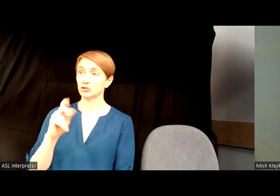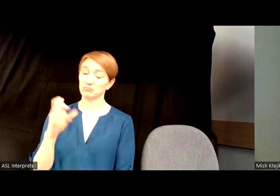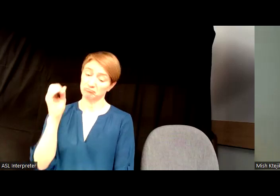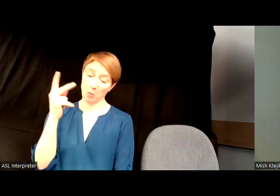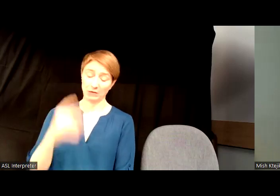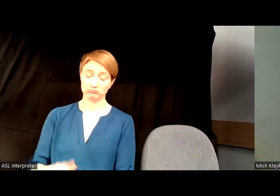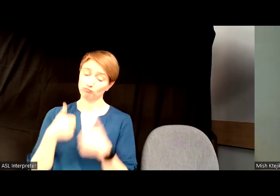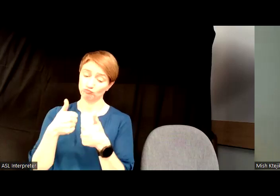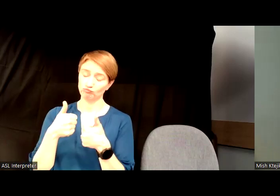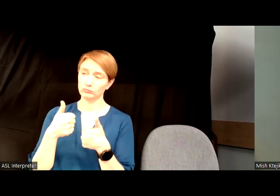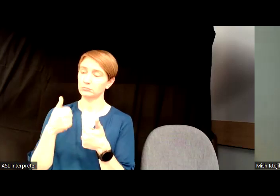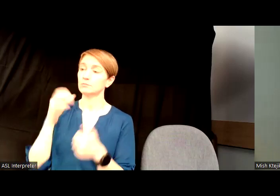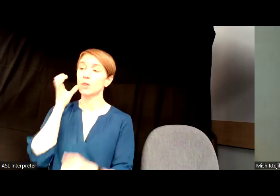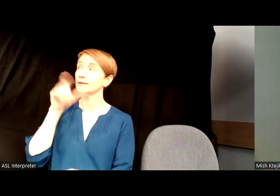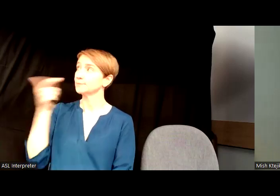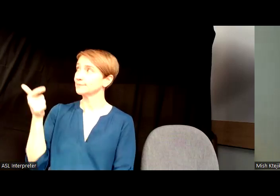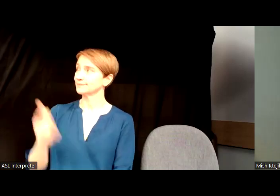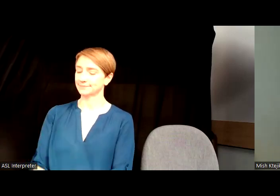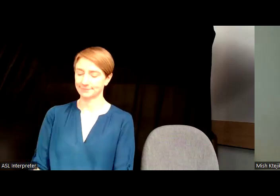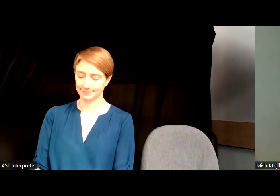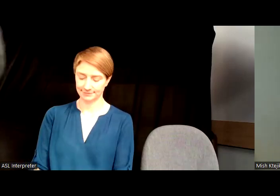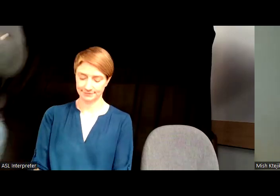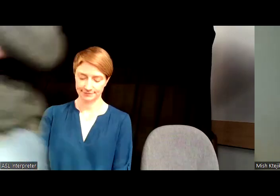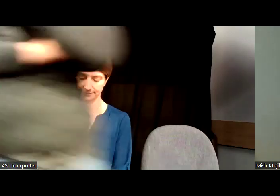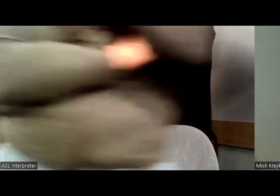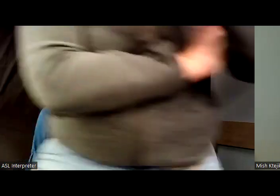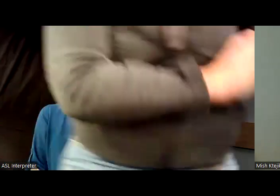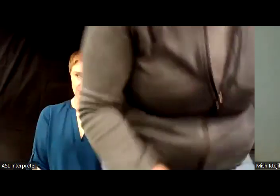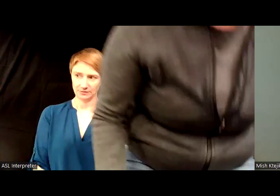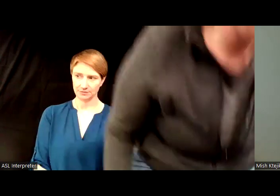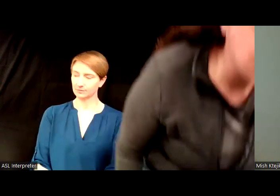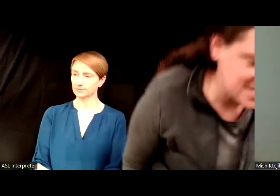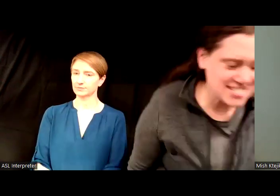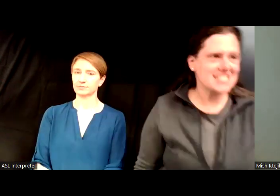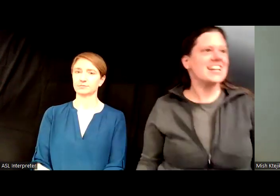gives 2 thumbs up and says, the floor is to Colleen.